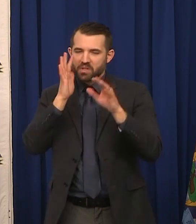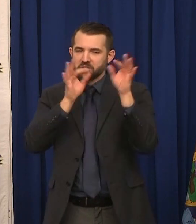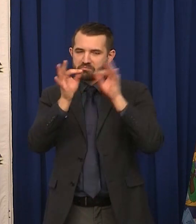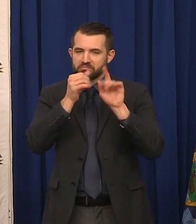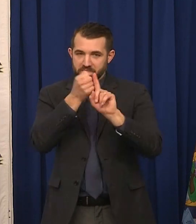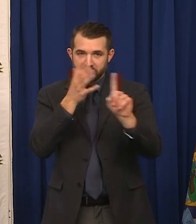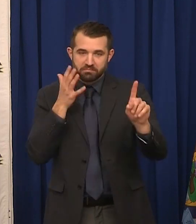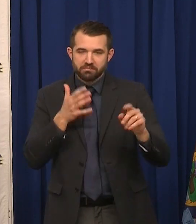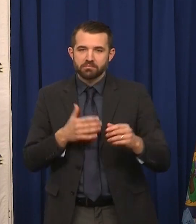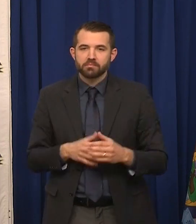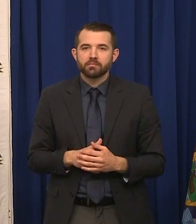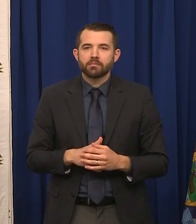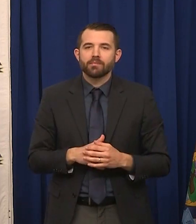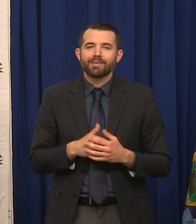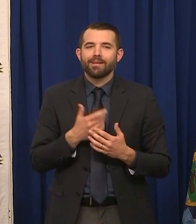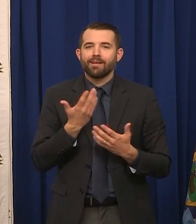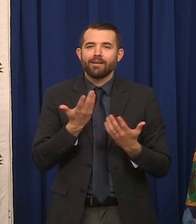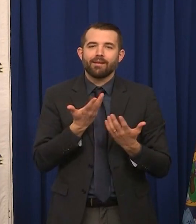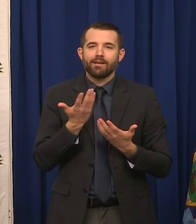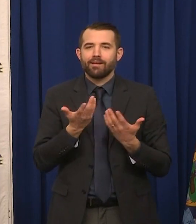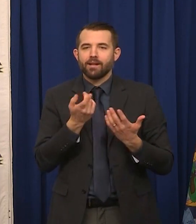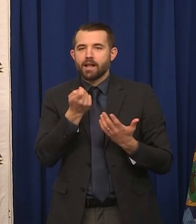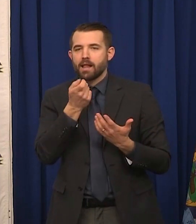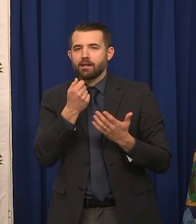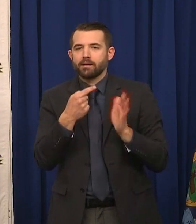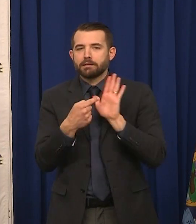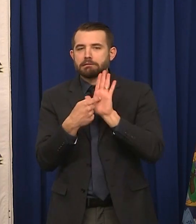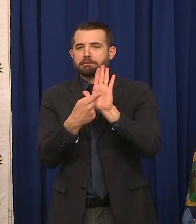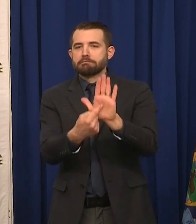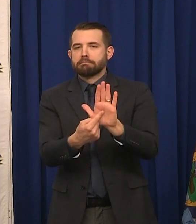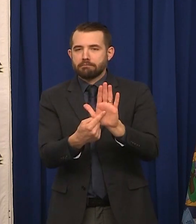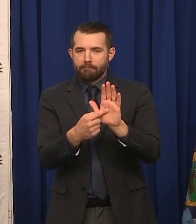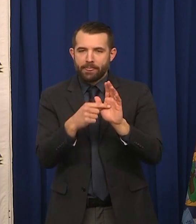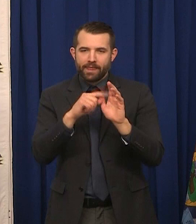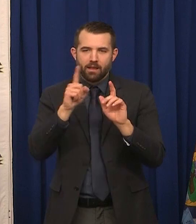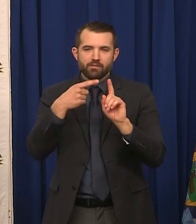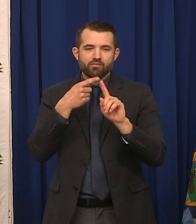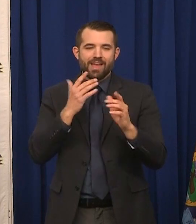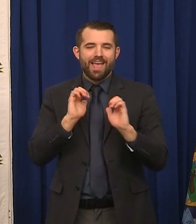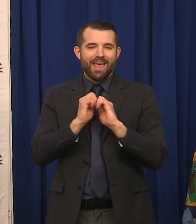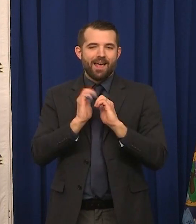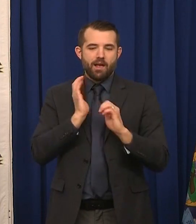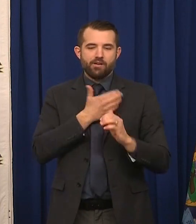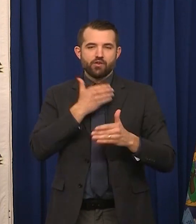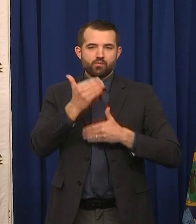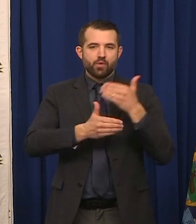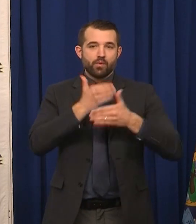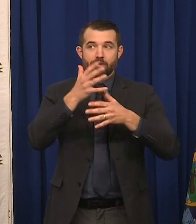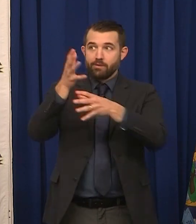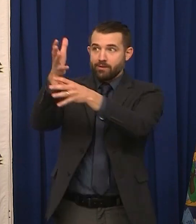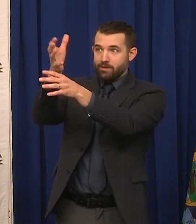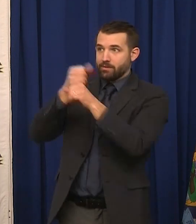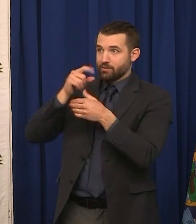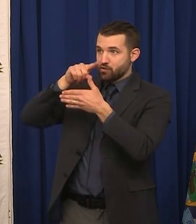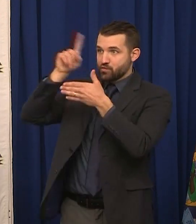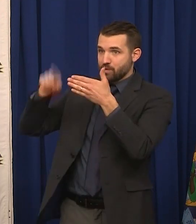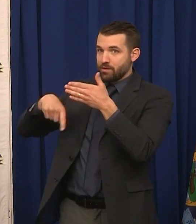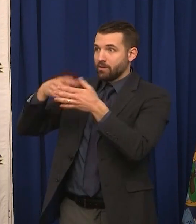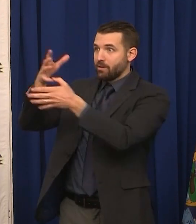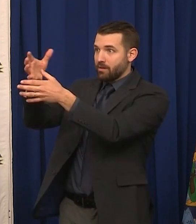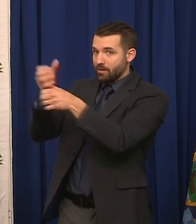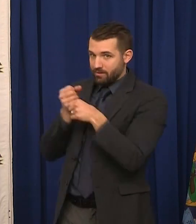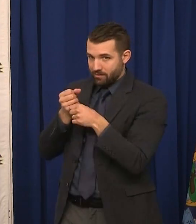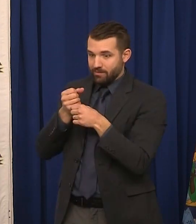the curtain on how we receive results and then what we do with them. And what happens now is that